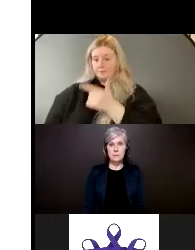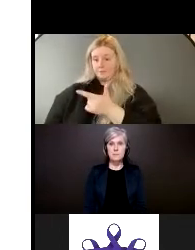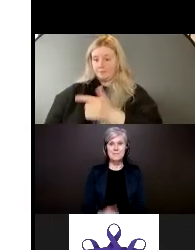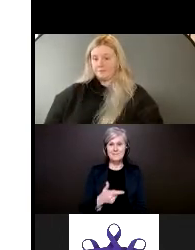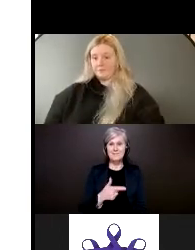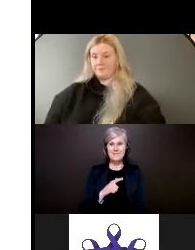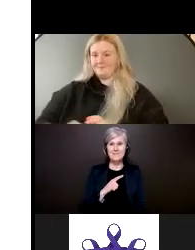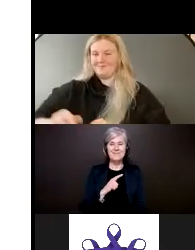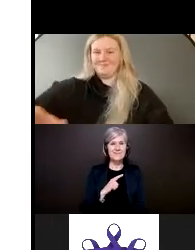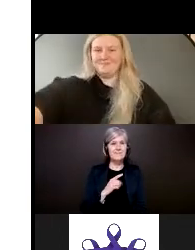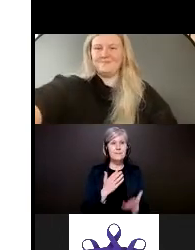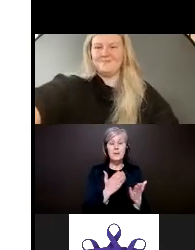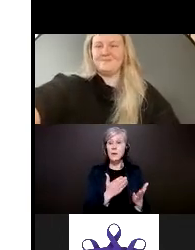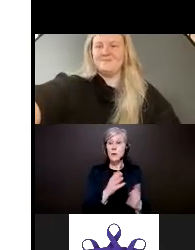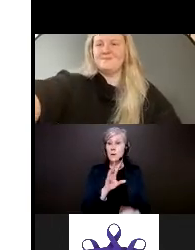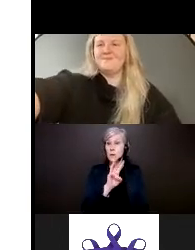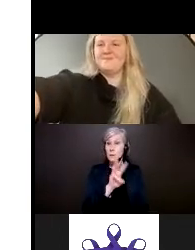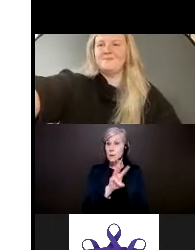on the website, and